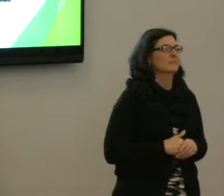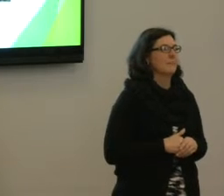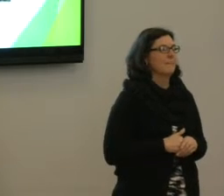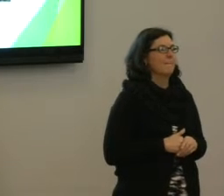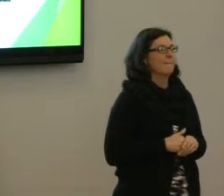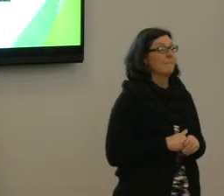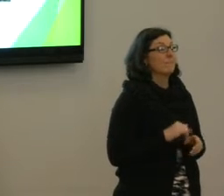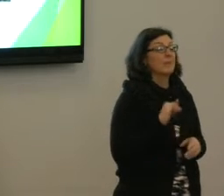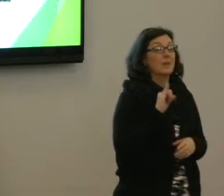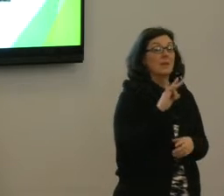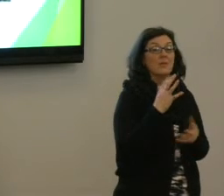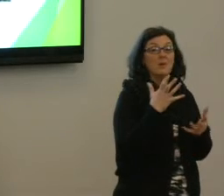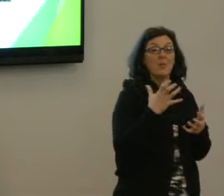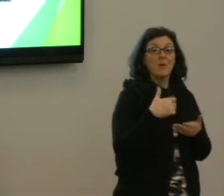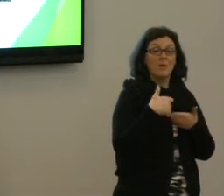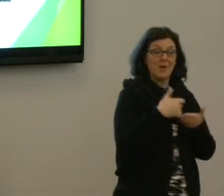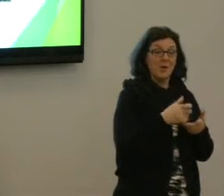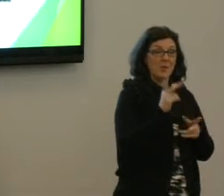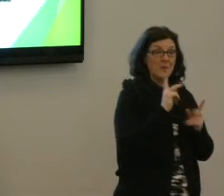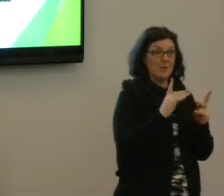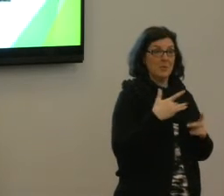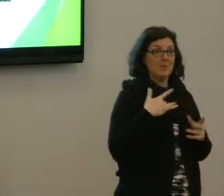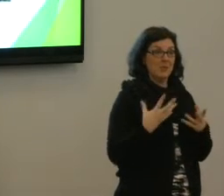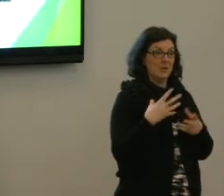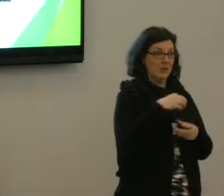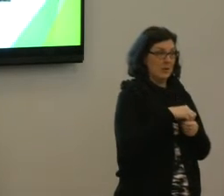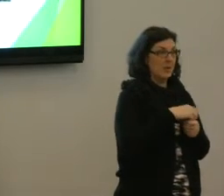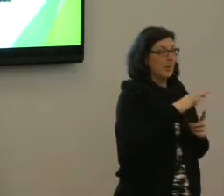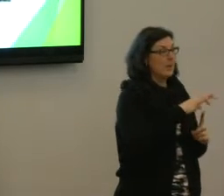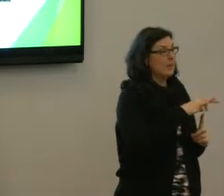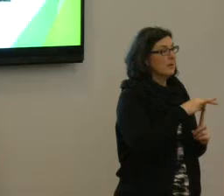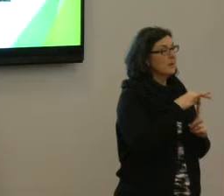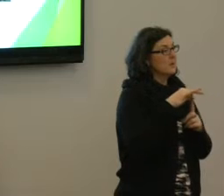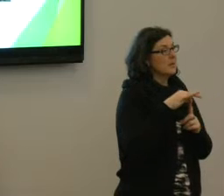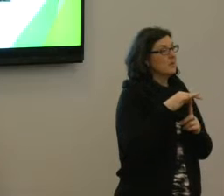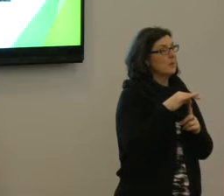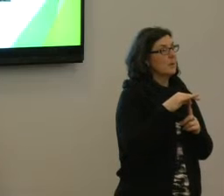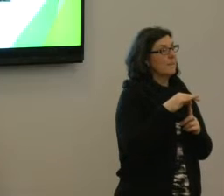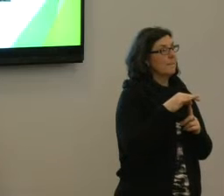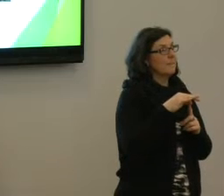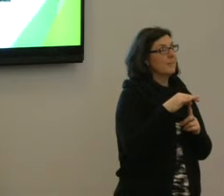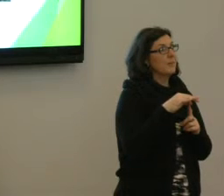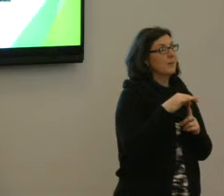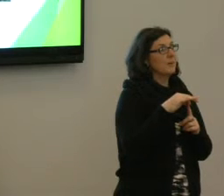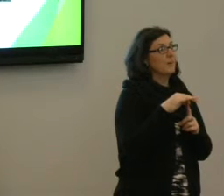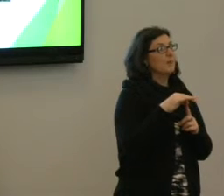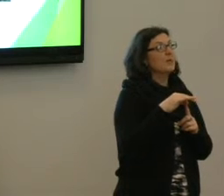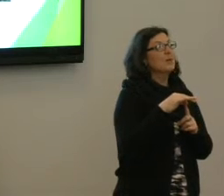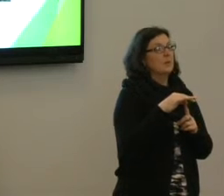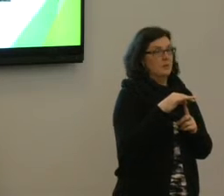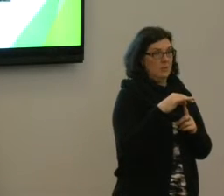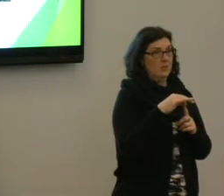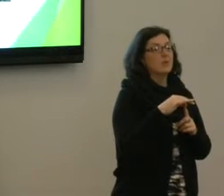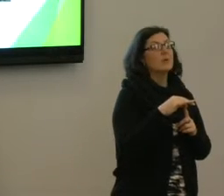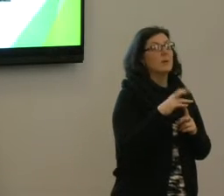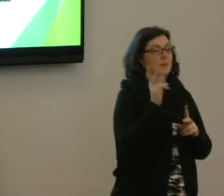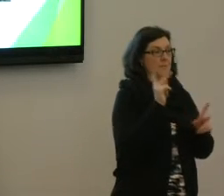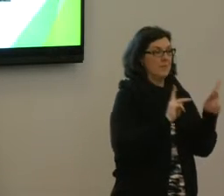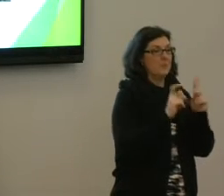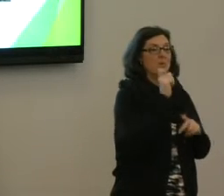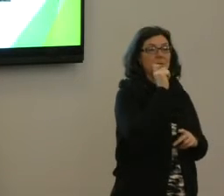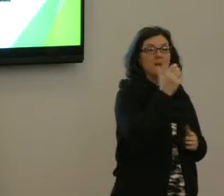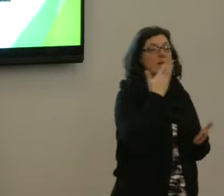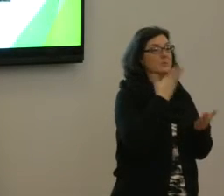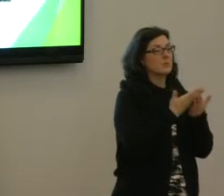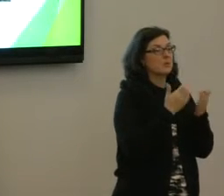If we want to help people come, especially people with autism, that's the hidden curriculum word comes out of the world of autism, people who are not good